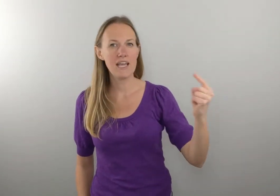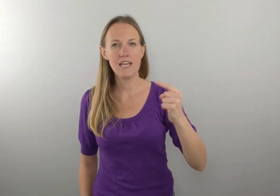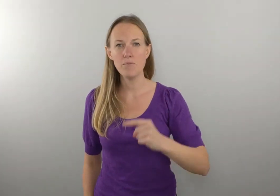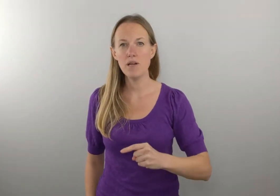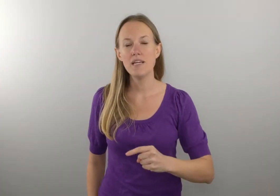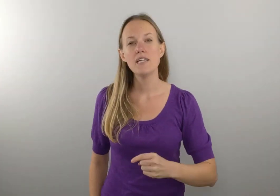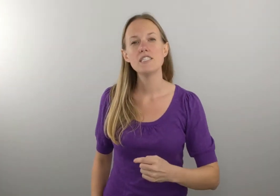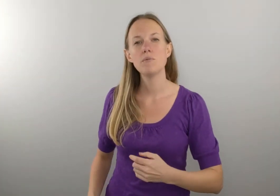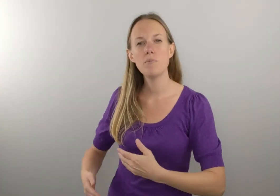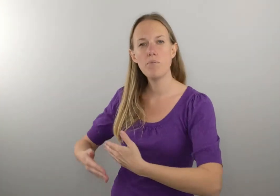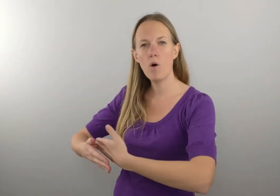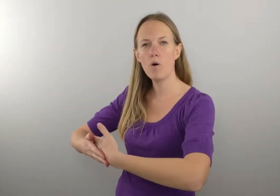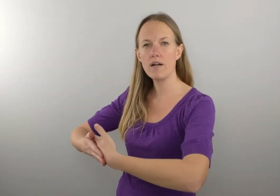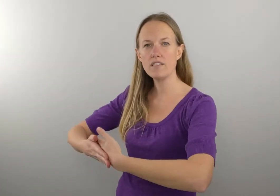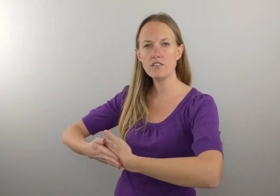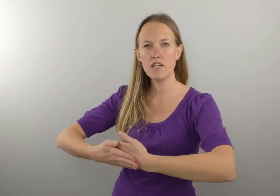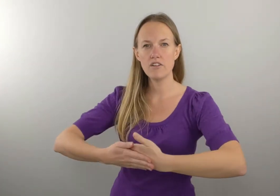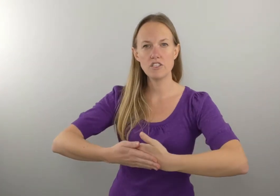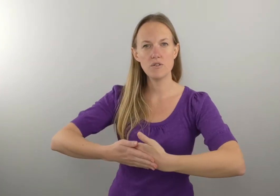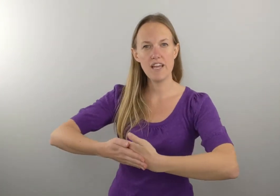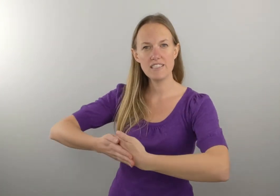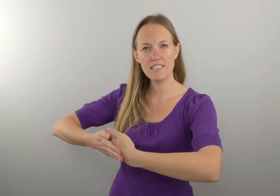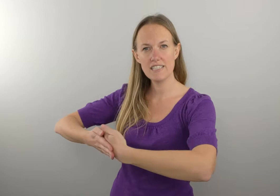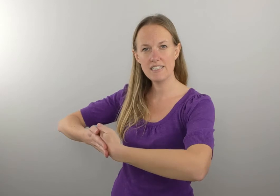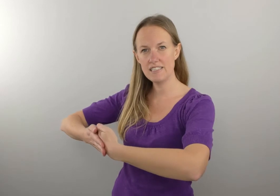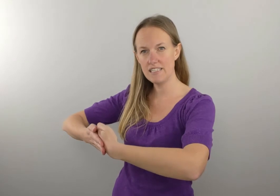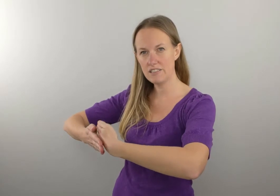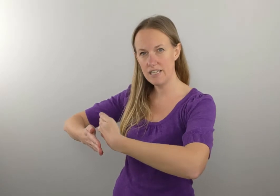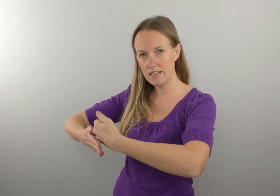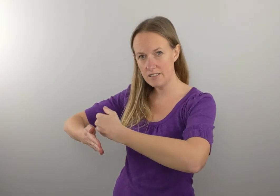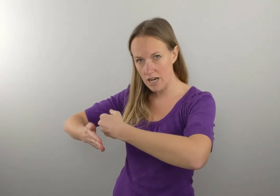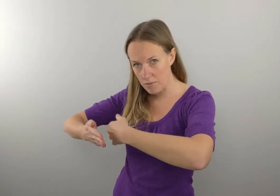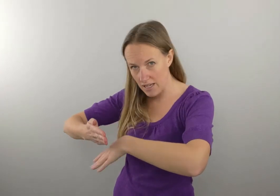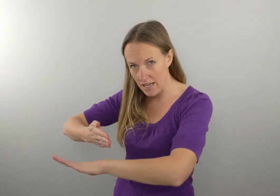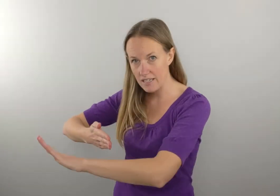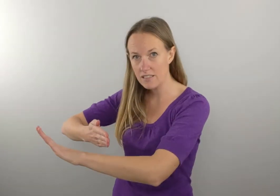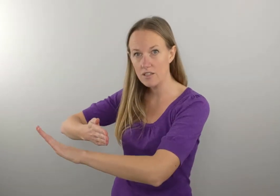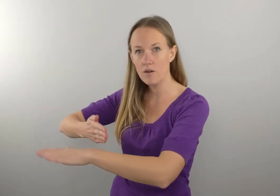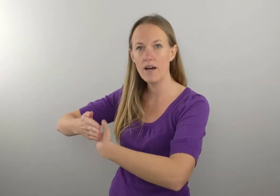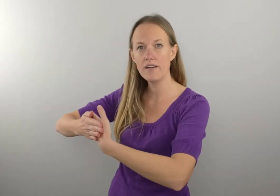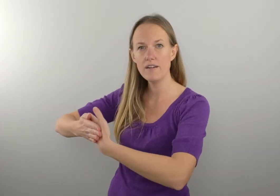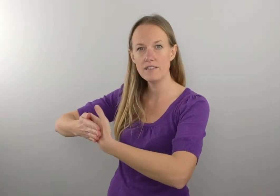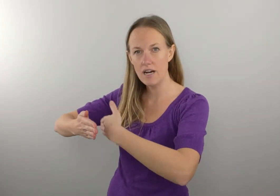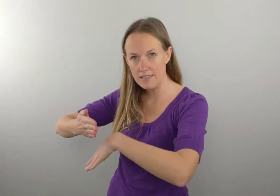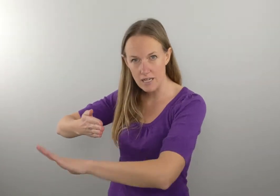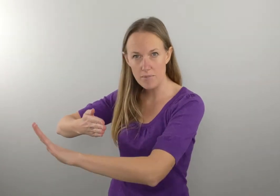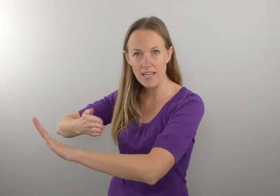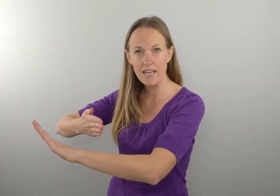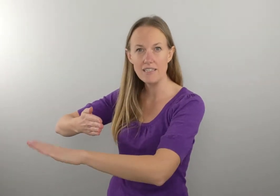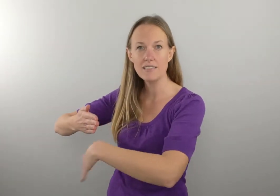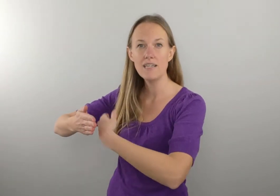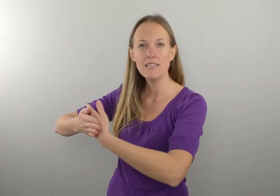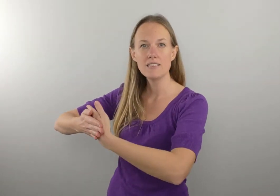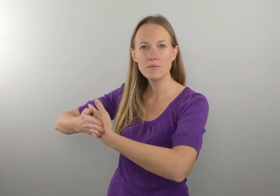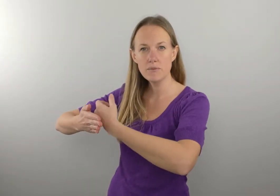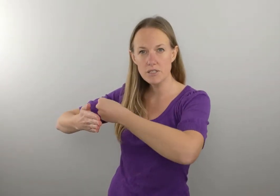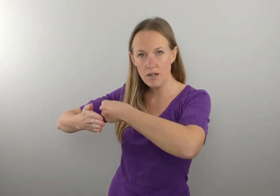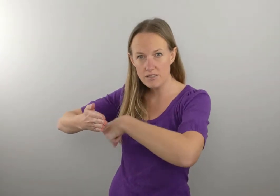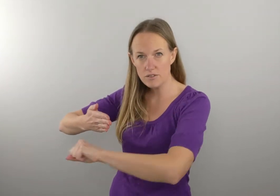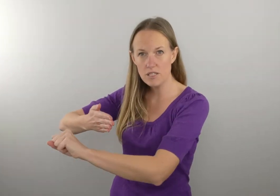came to be born. So you have your 2 hands like this, and then you take your dominant hand and you go under your non-dominant hand. Sometimes you also see